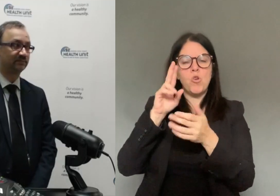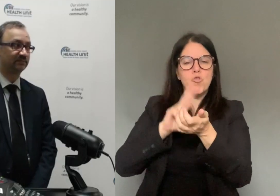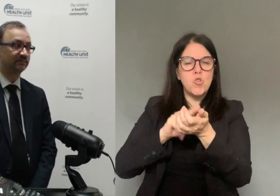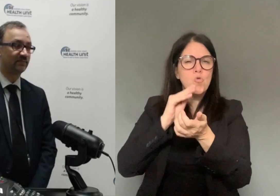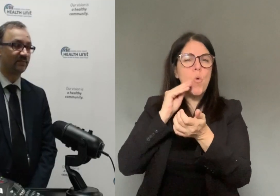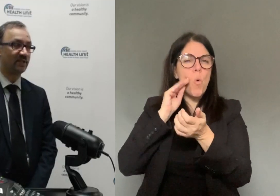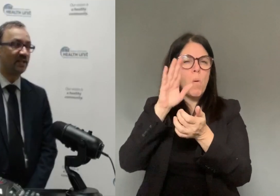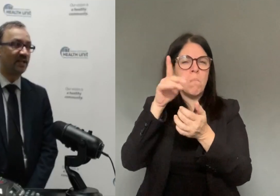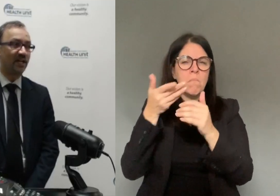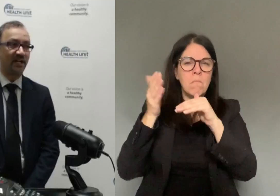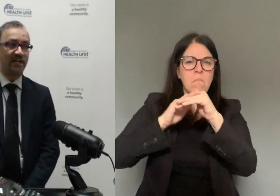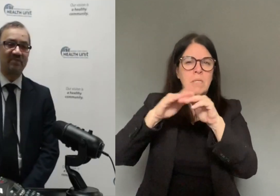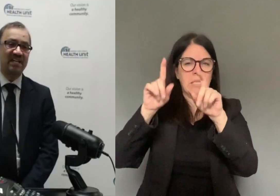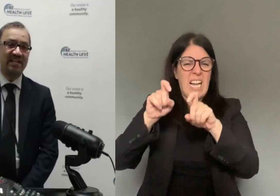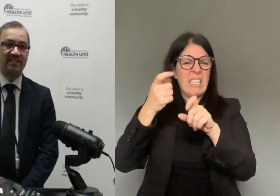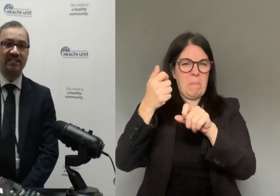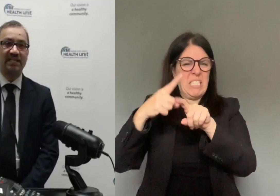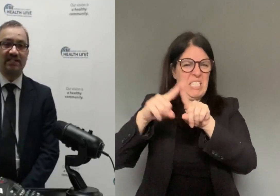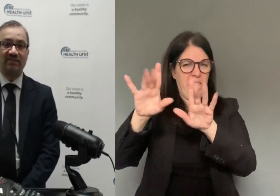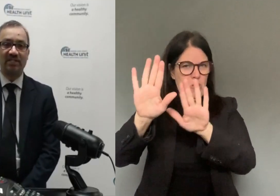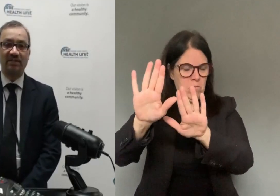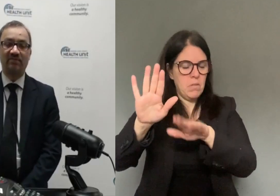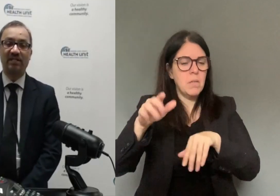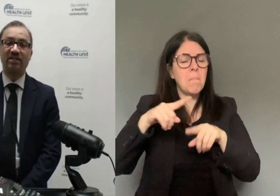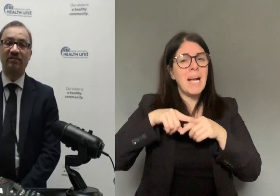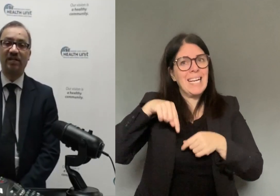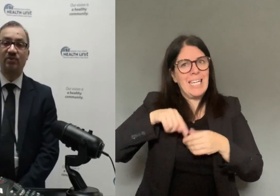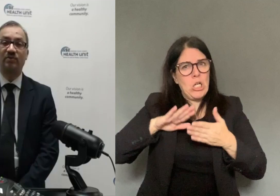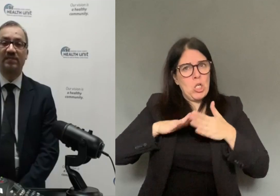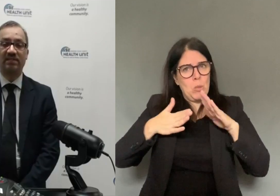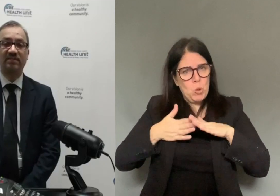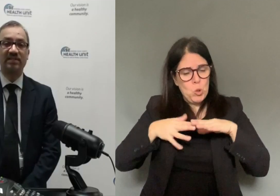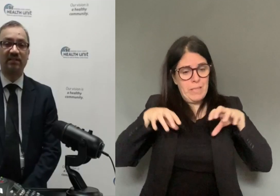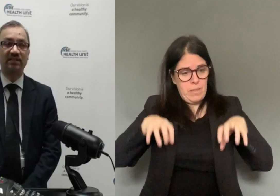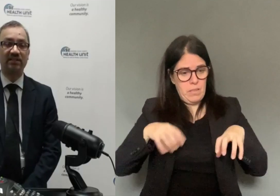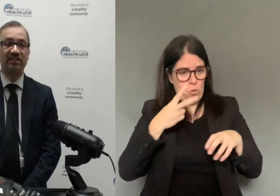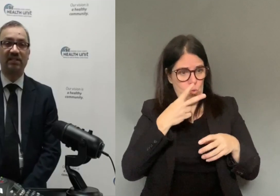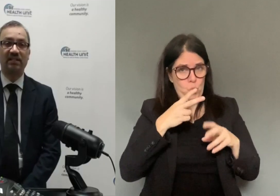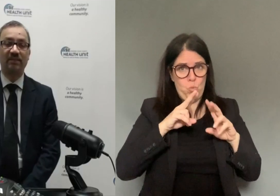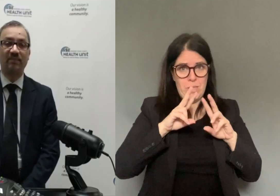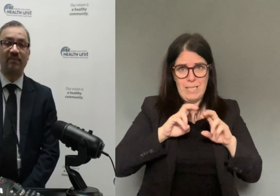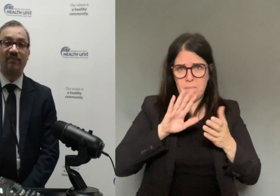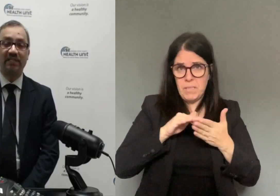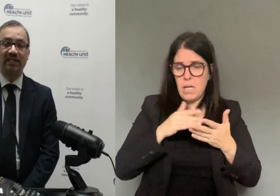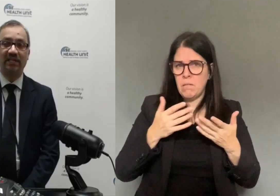each day? That is the estimation. Right now, we have 2 assessment centers.